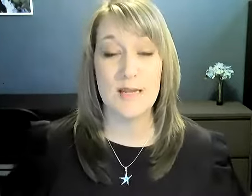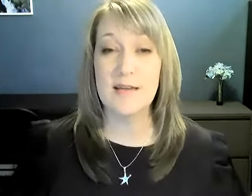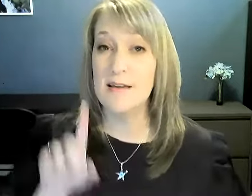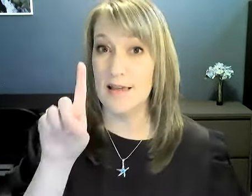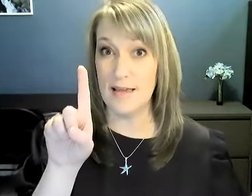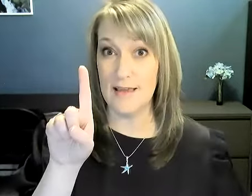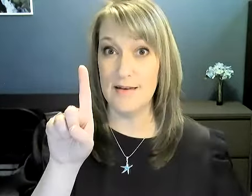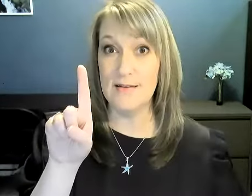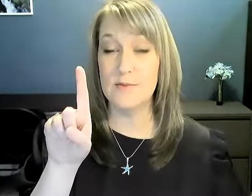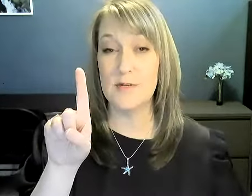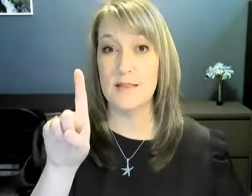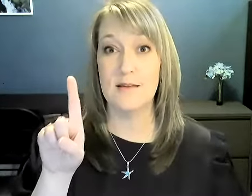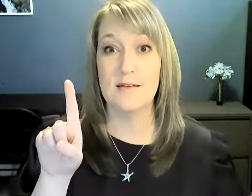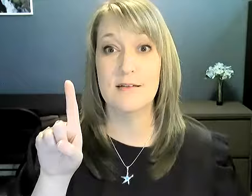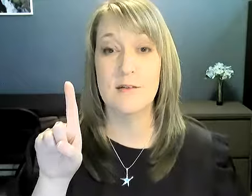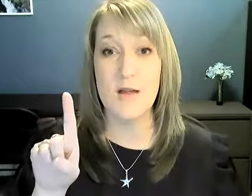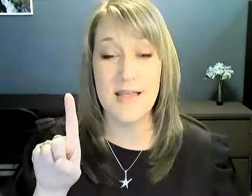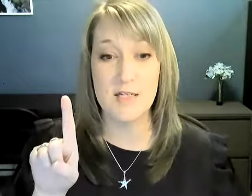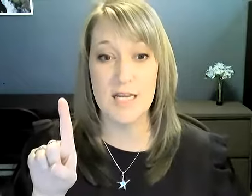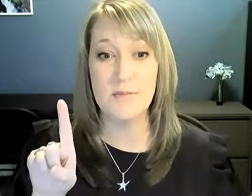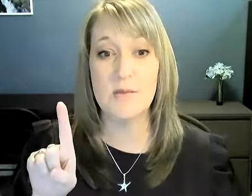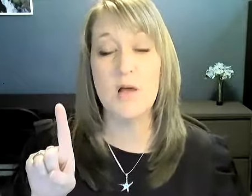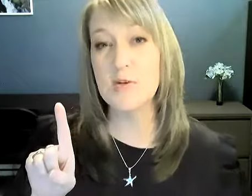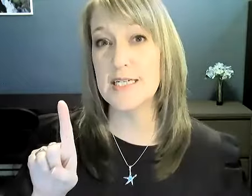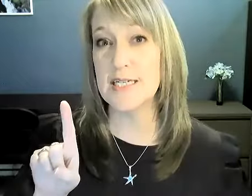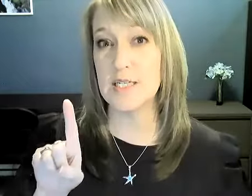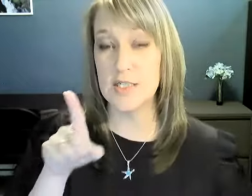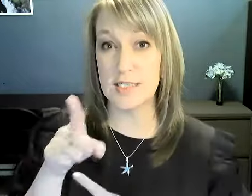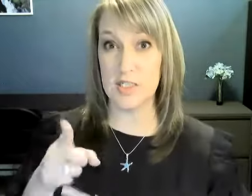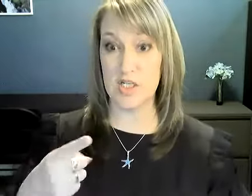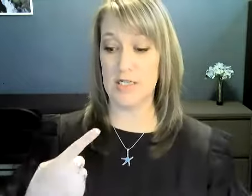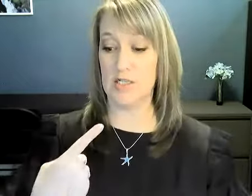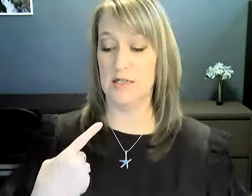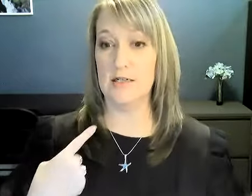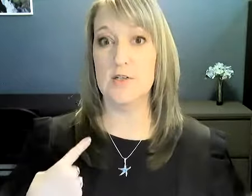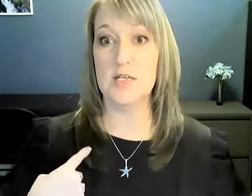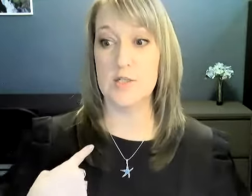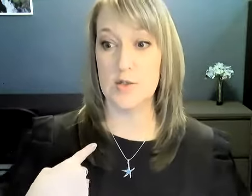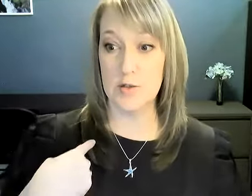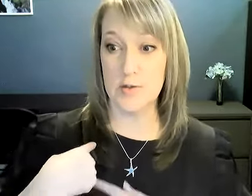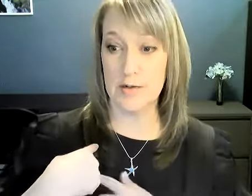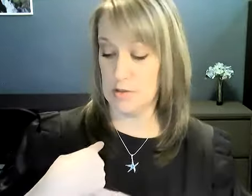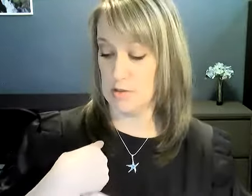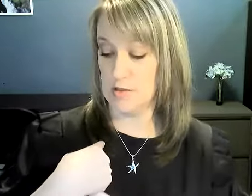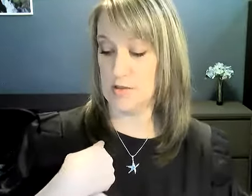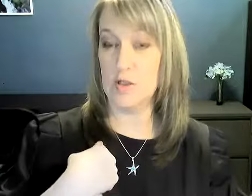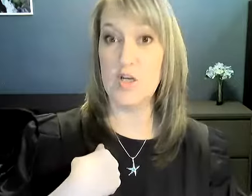we, again, with the one hand shape. The palm orientation is going to change here. You're going to turn it around to